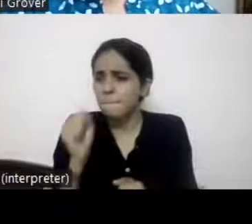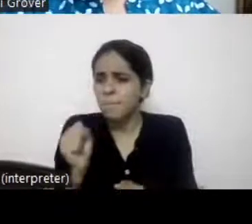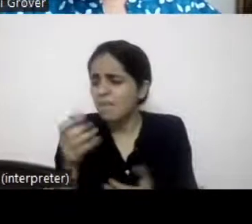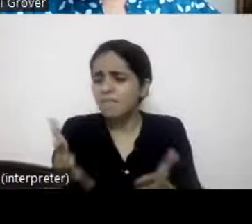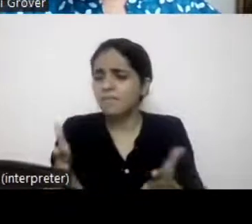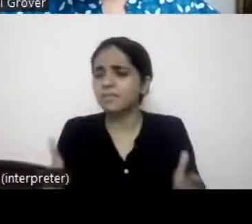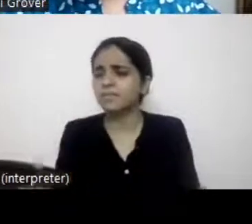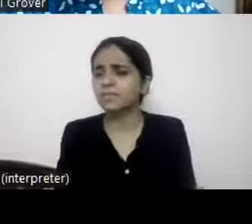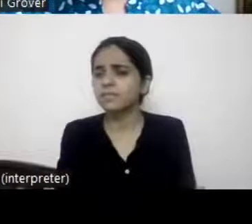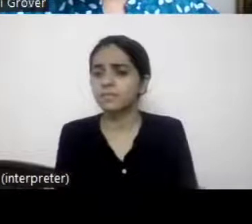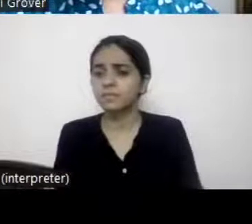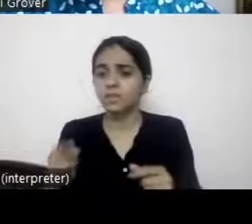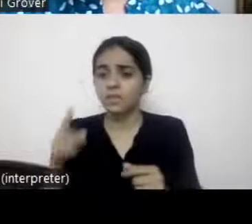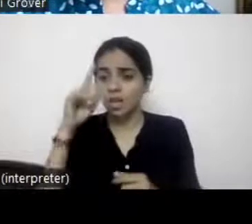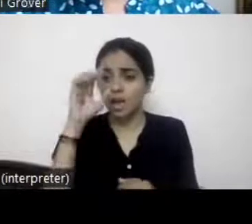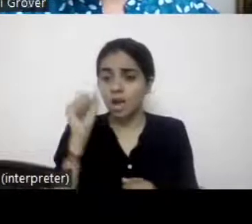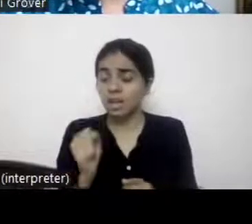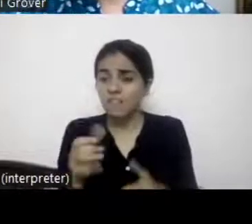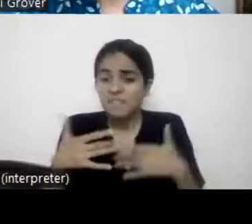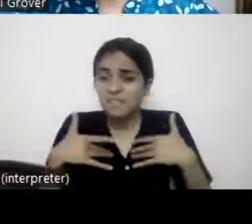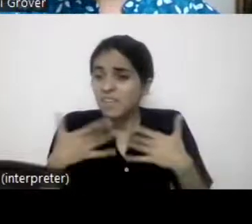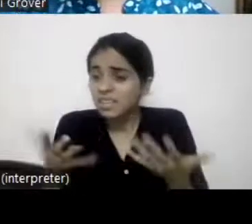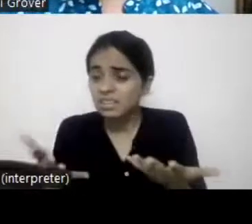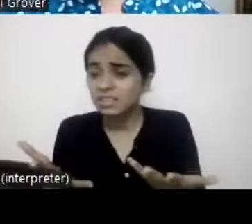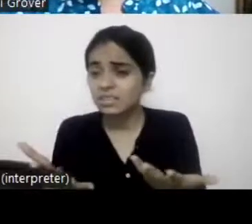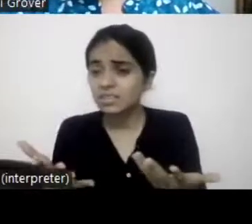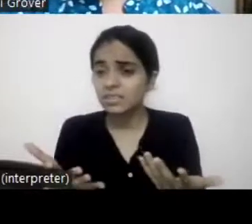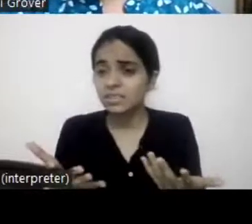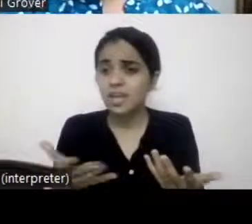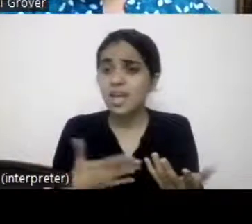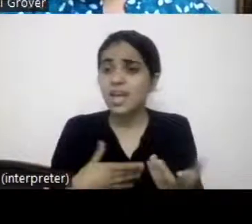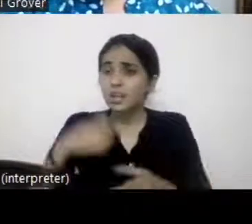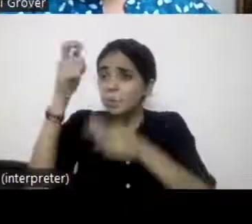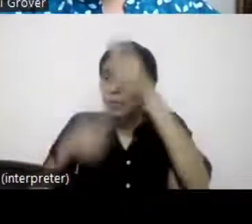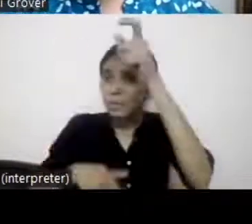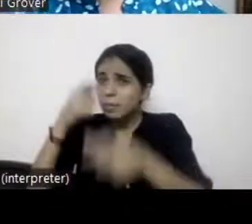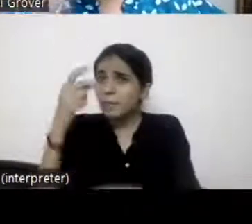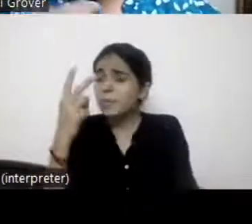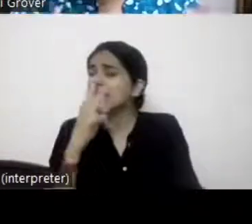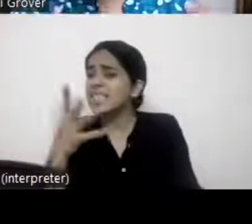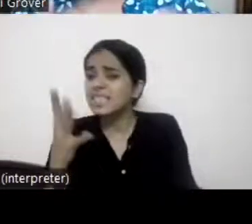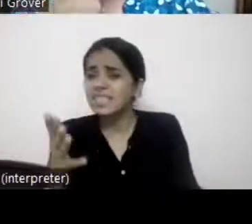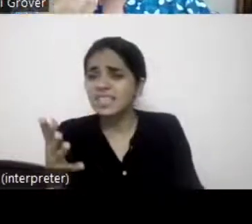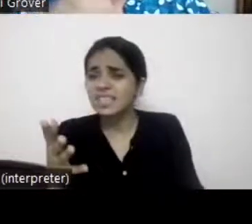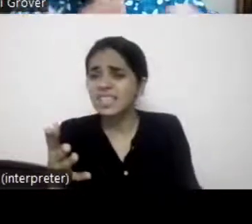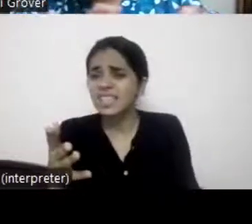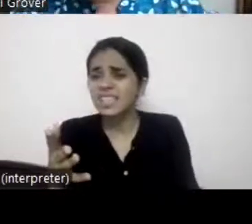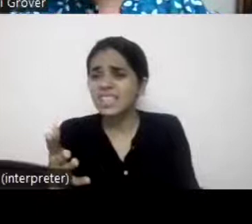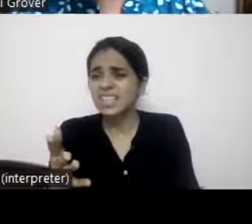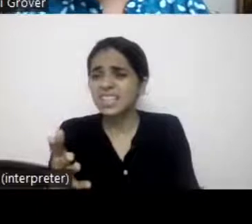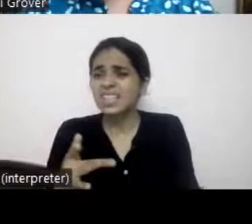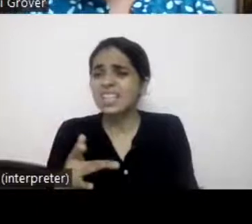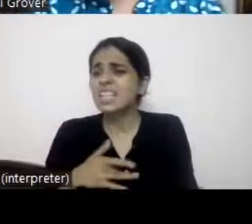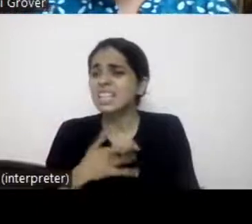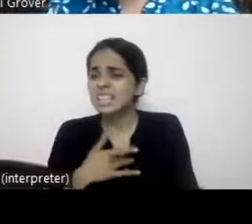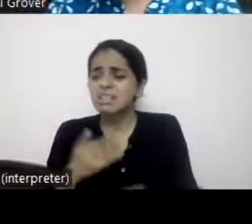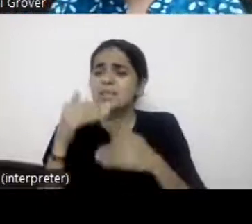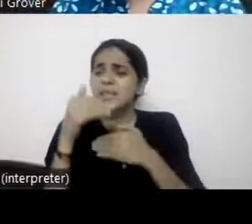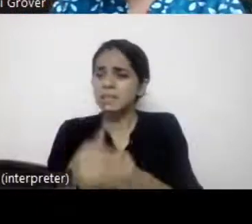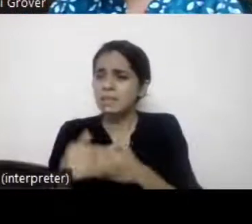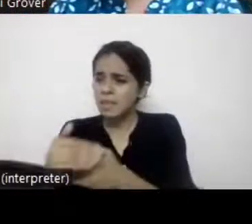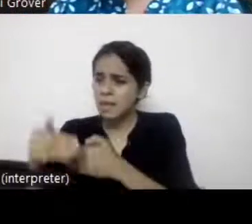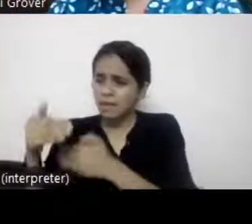discomfort? It's the discomfort that the other cannot see. And the fact that there is some limitation